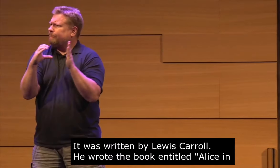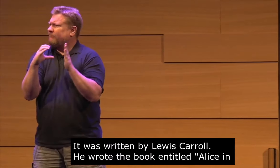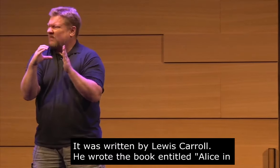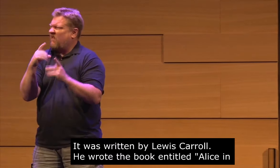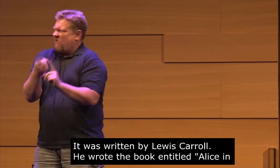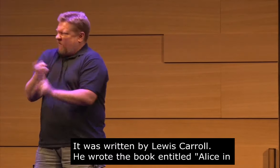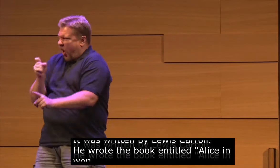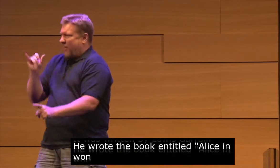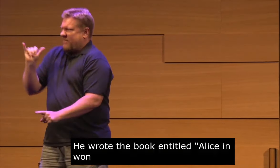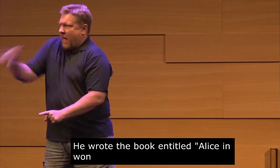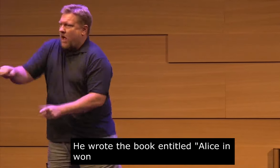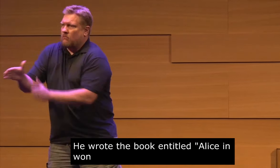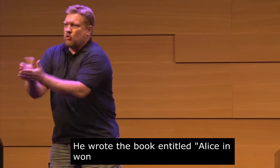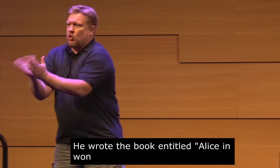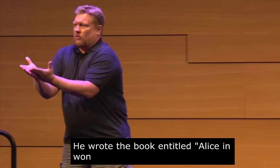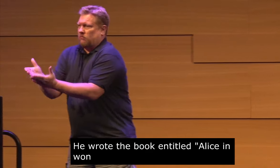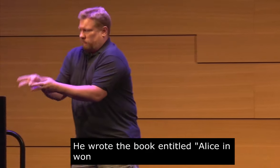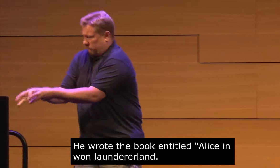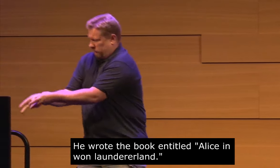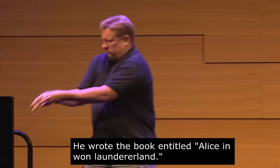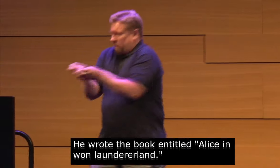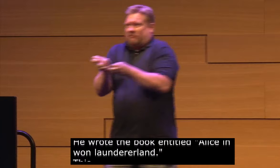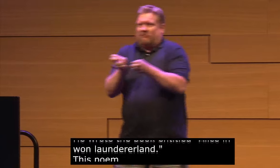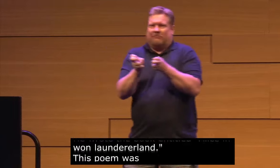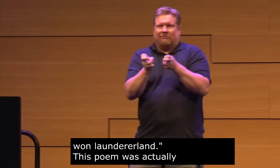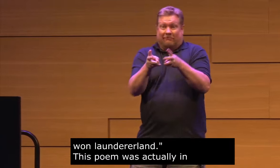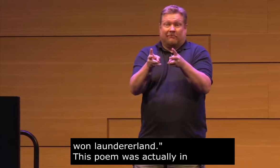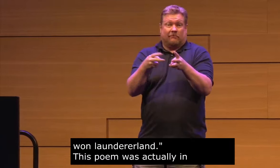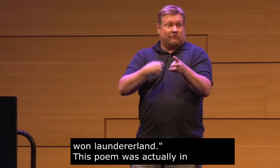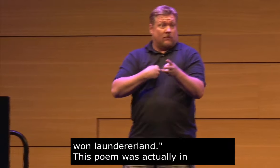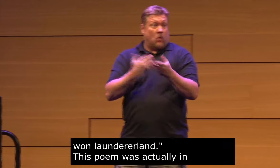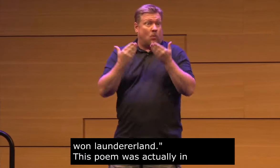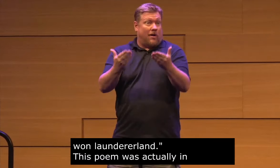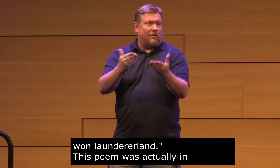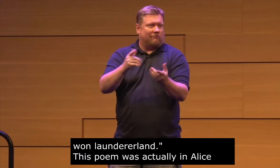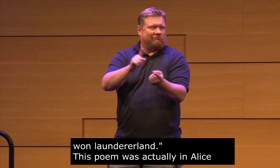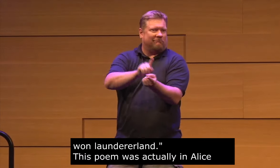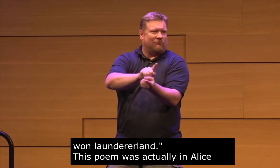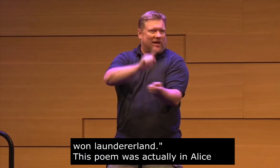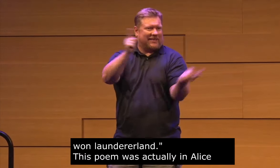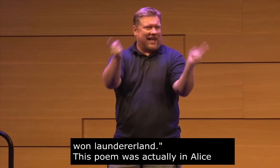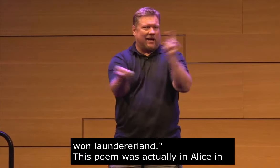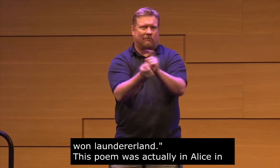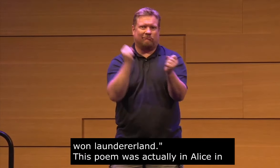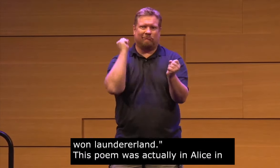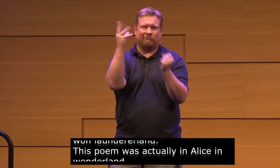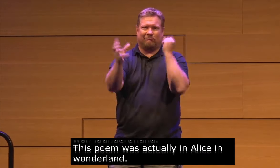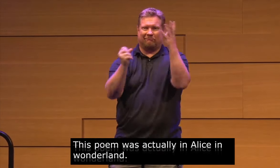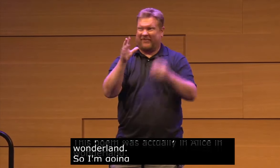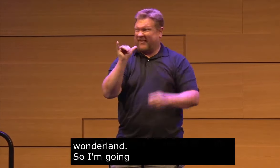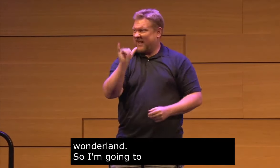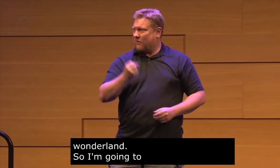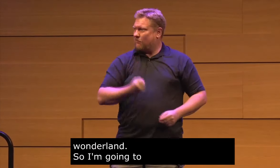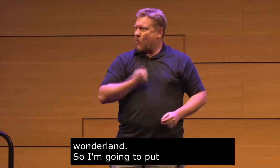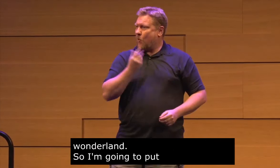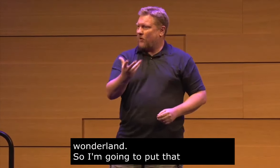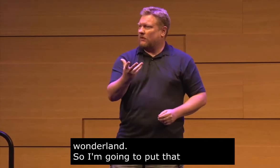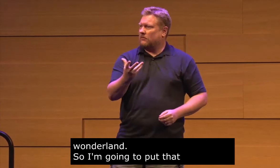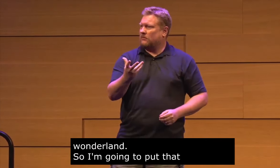This poem was actually in Alice in Wonderland. So I'm going to put that into ASL